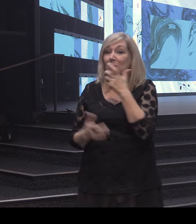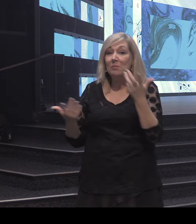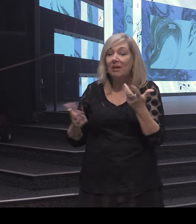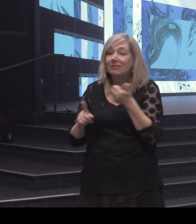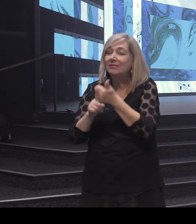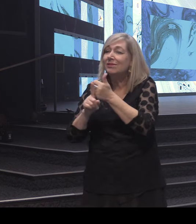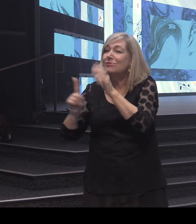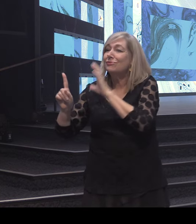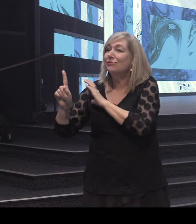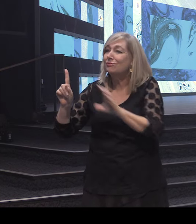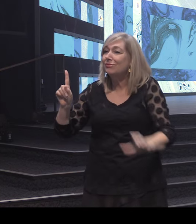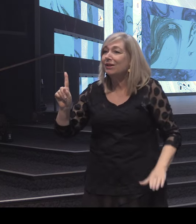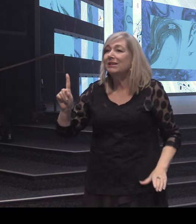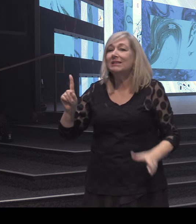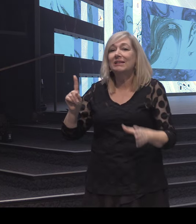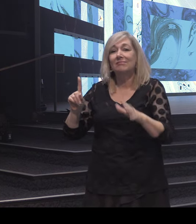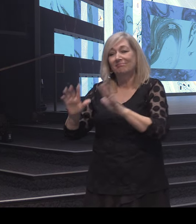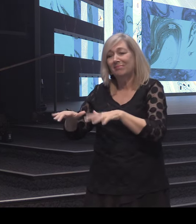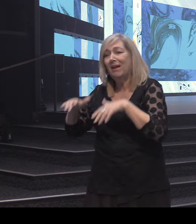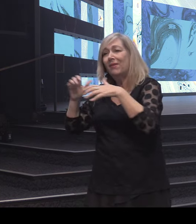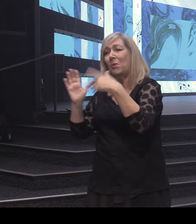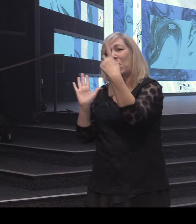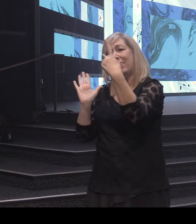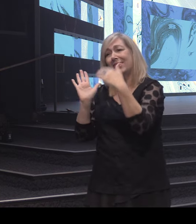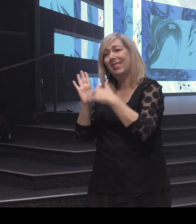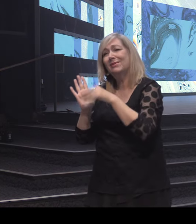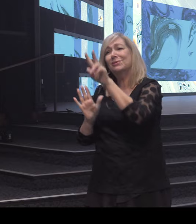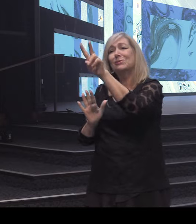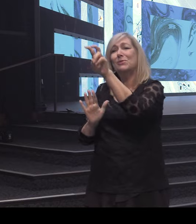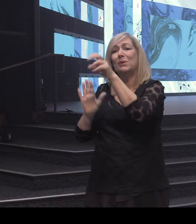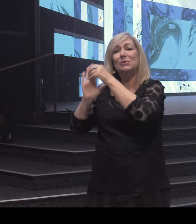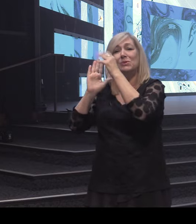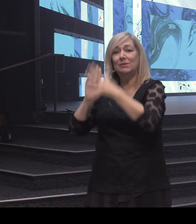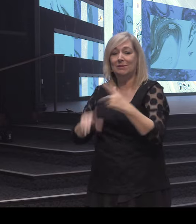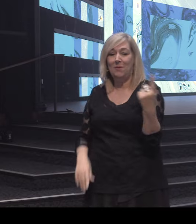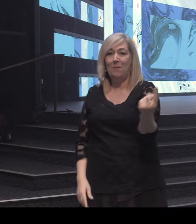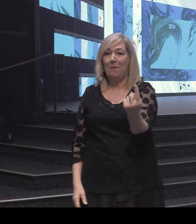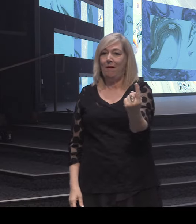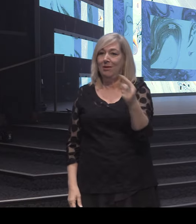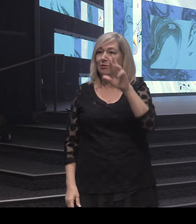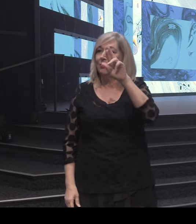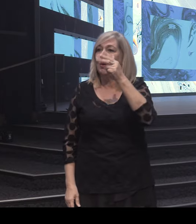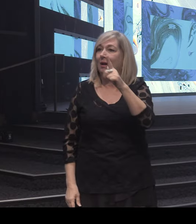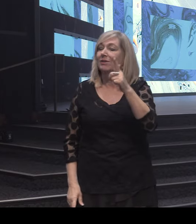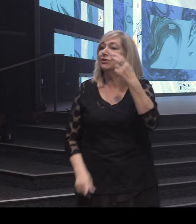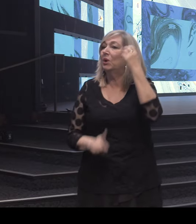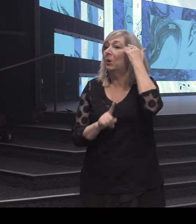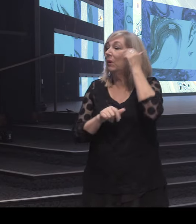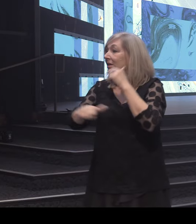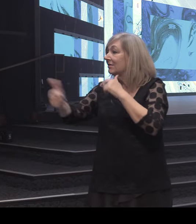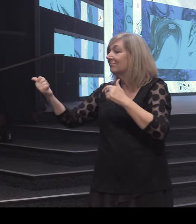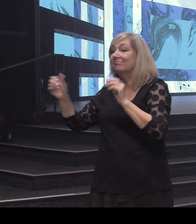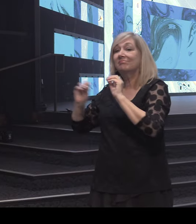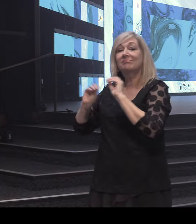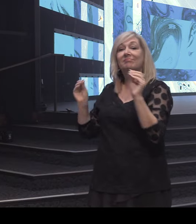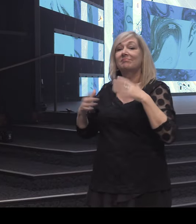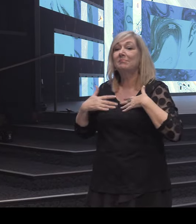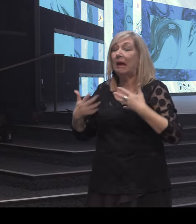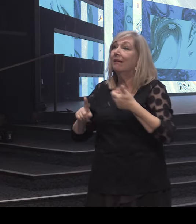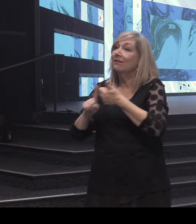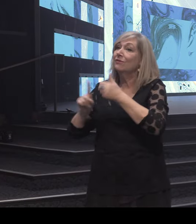student out of 1,200 students in that school. The only Christian that she knew. And this